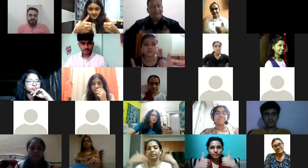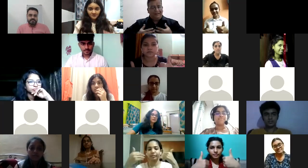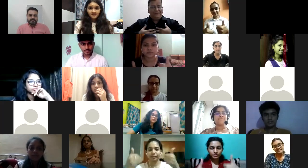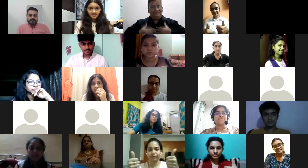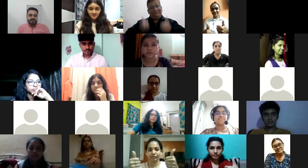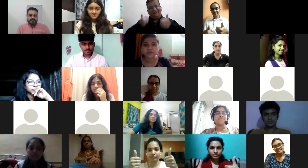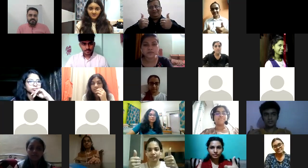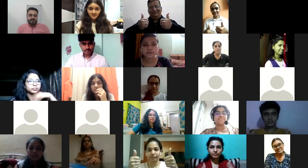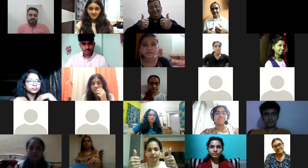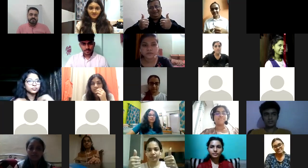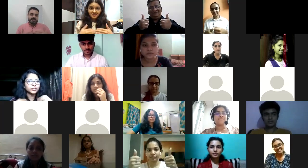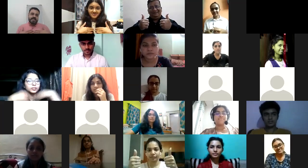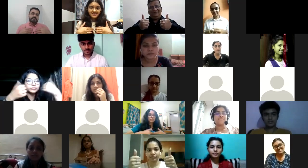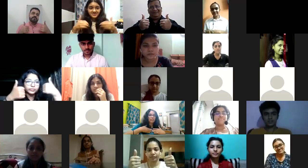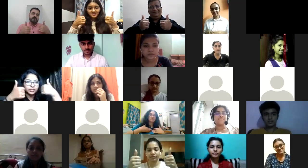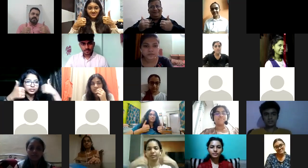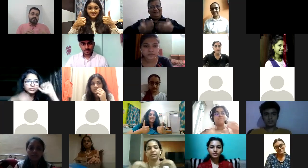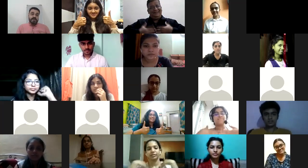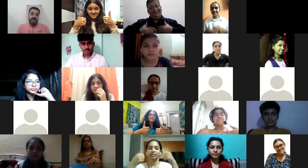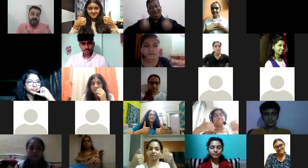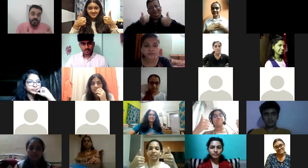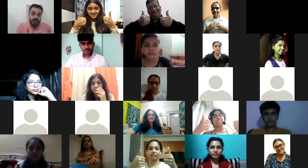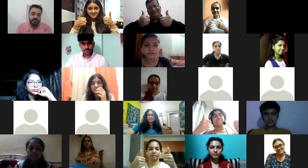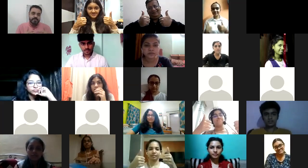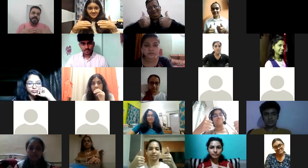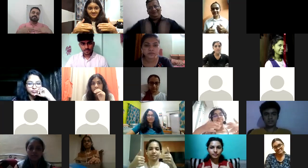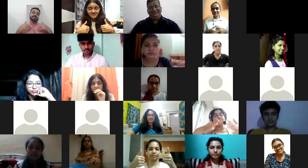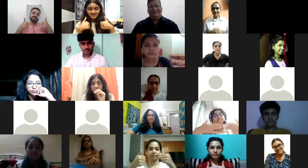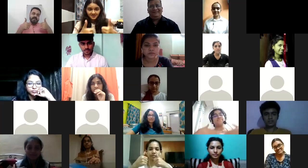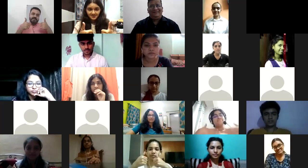I'm fine. I'm fine. How are you? I'm fine.